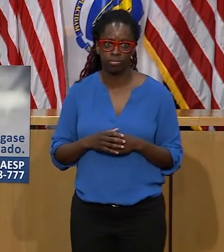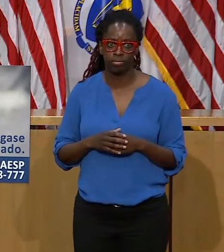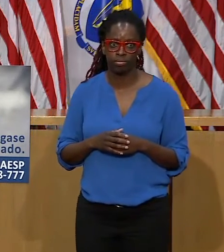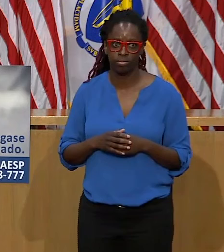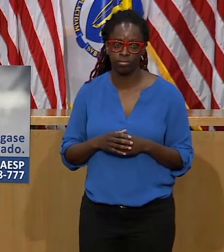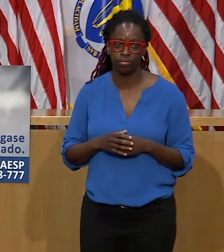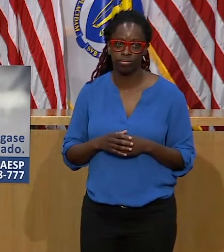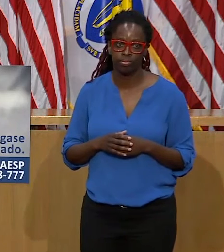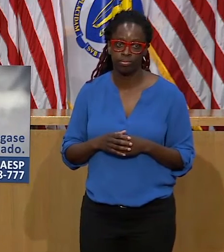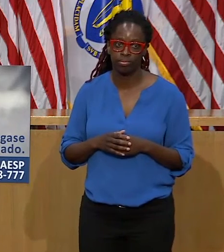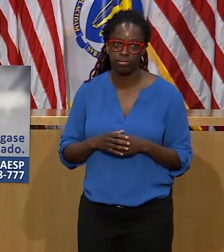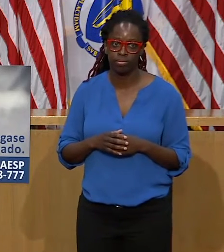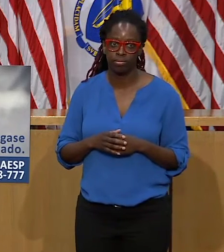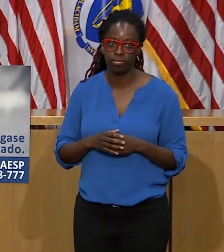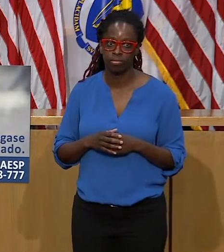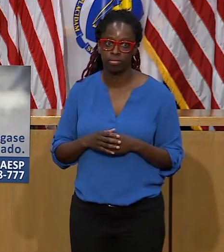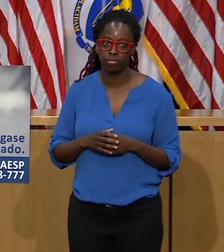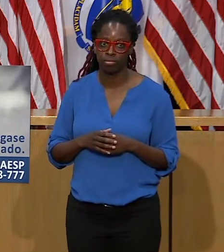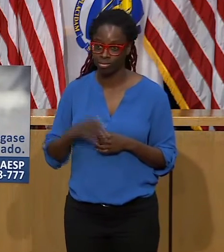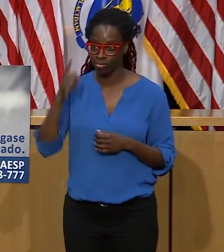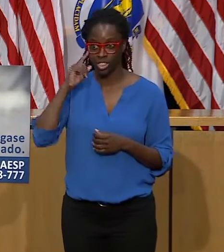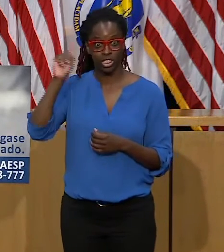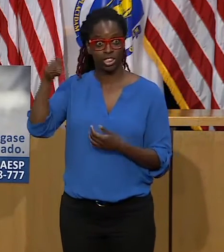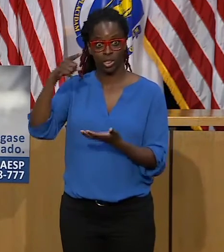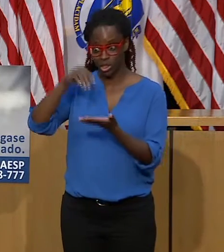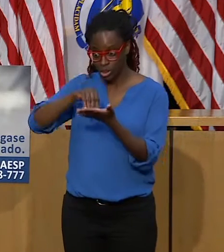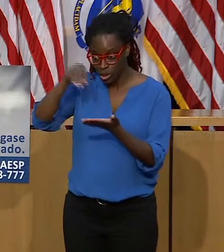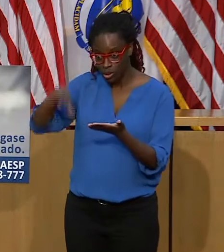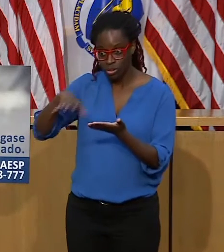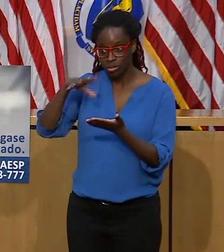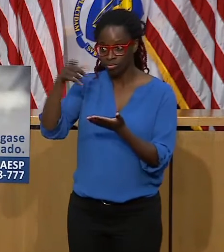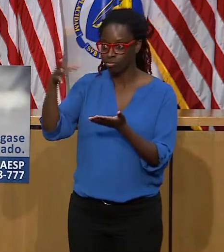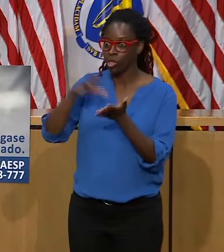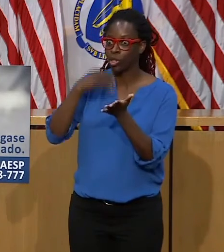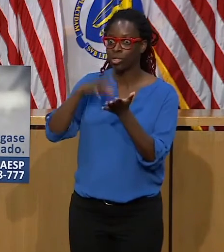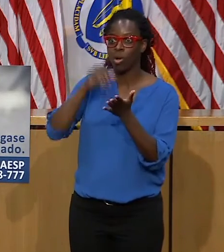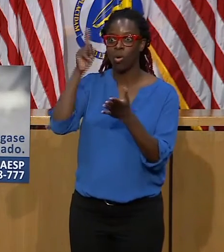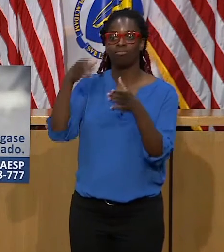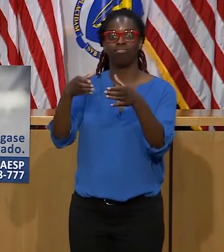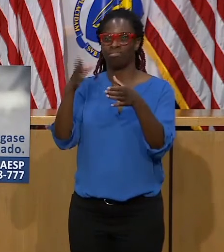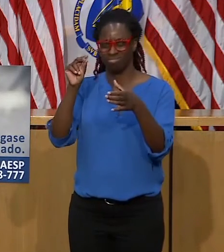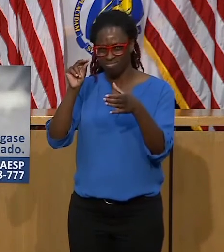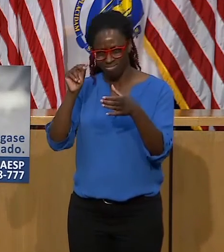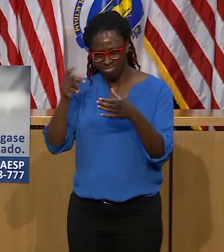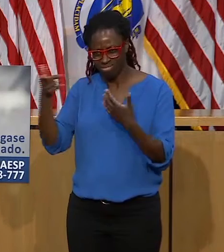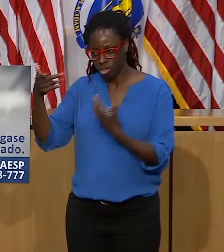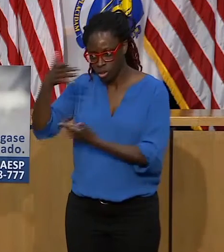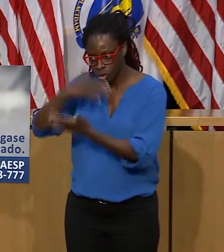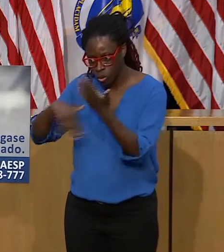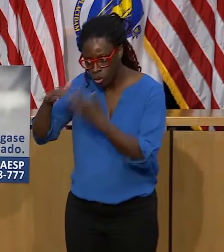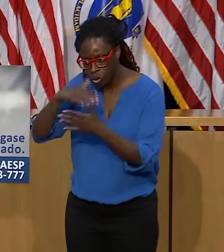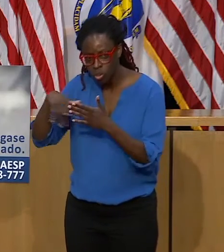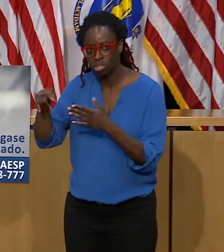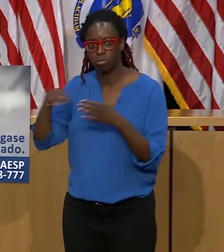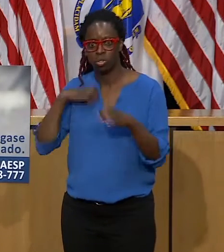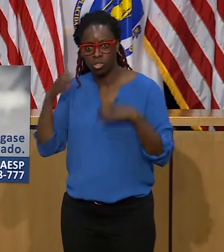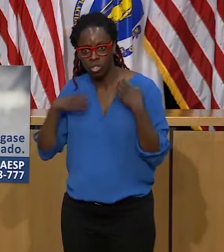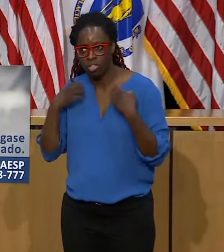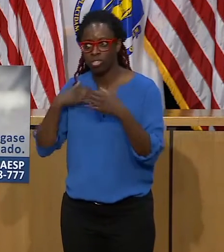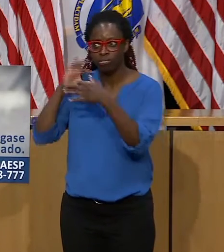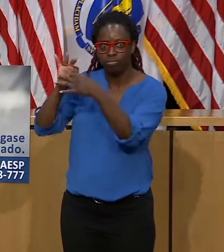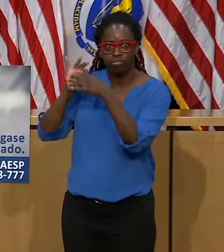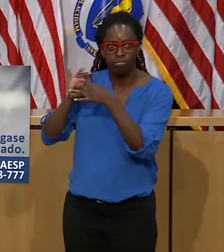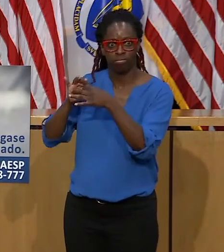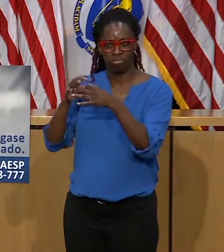other school personnel, and their peers are critical to their emotional health and well-being. In my